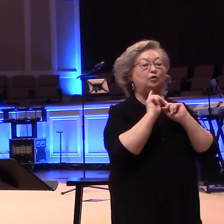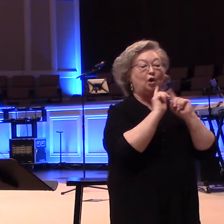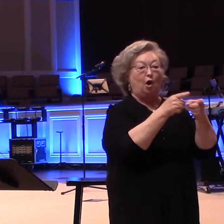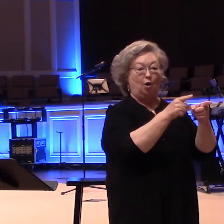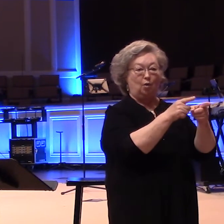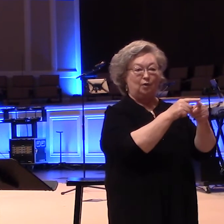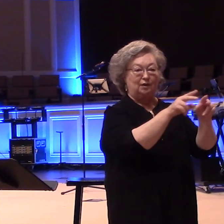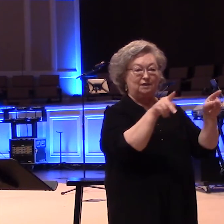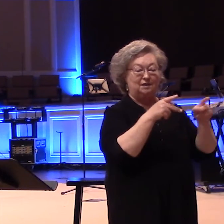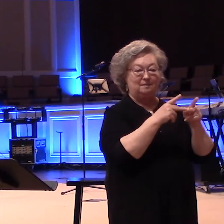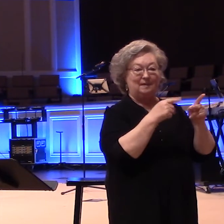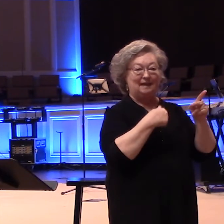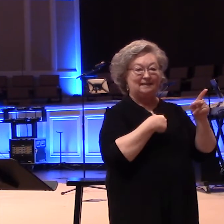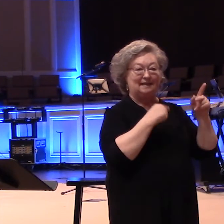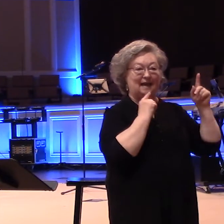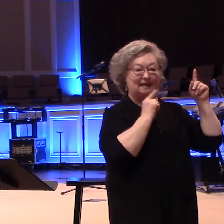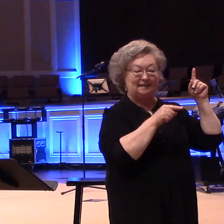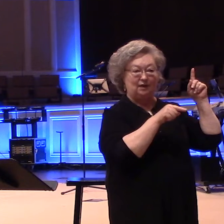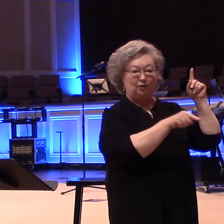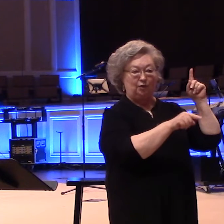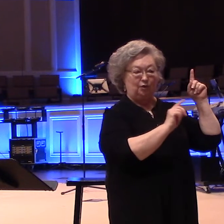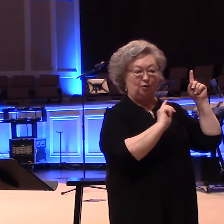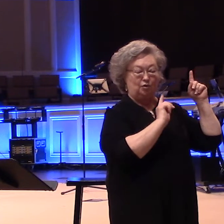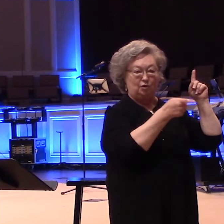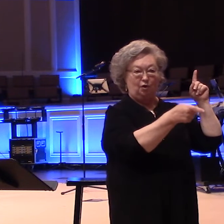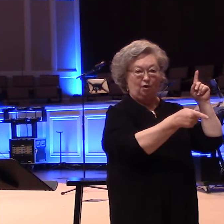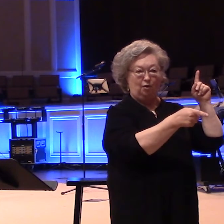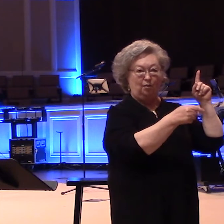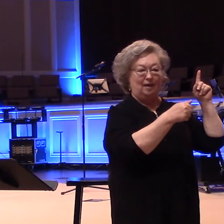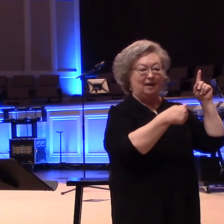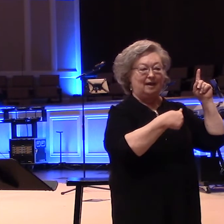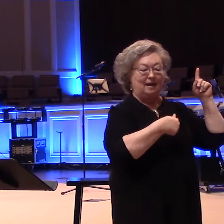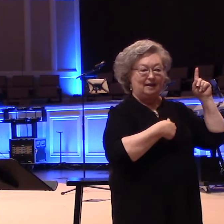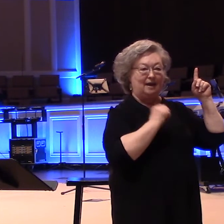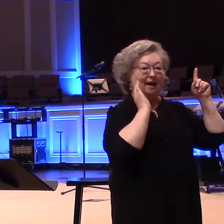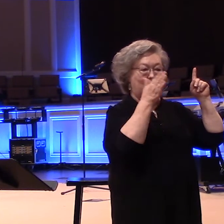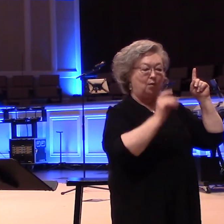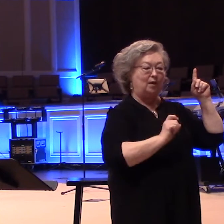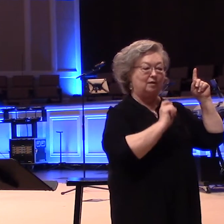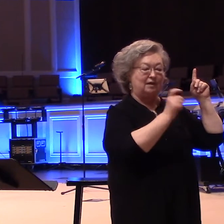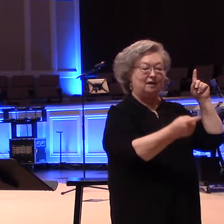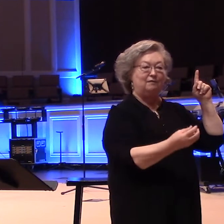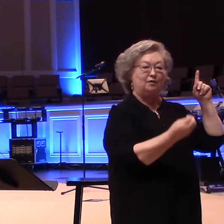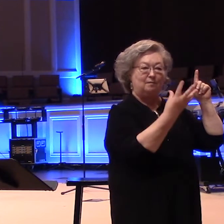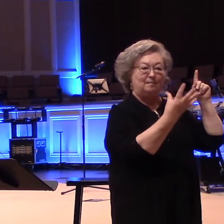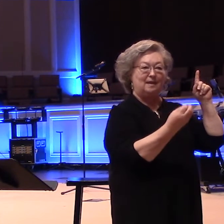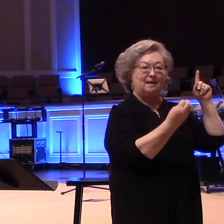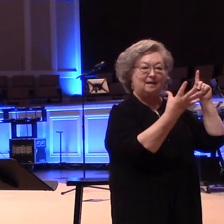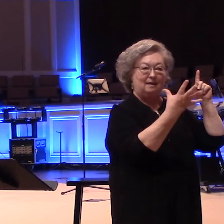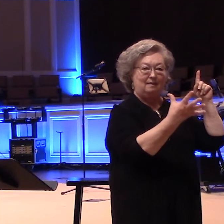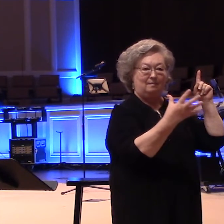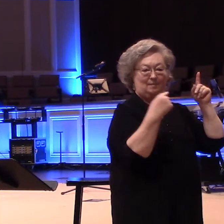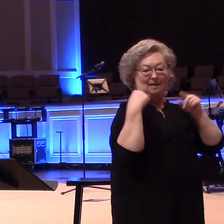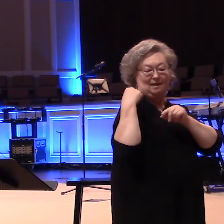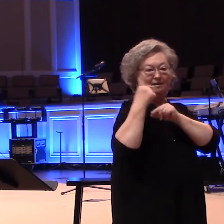make your name great. I'm going to give you lots and lots of descendants, and all the families in the earth will find a blessing in